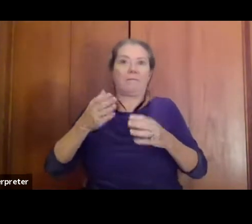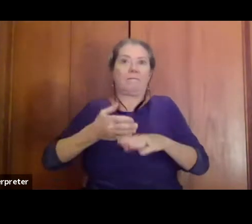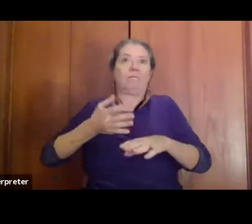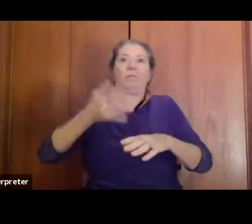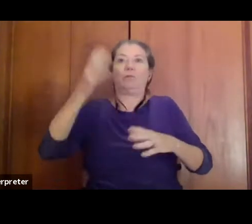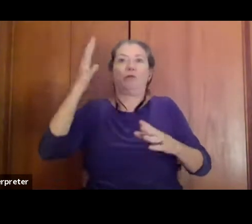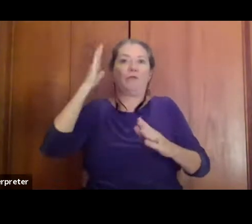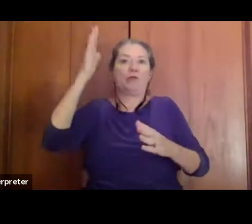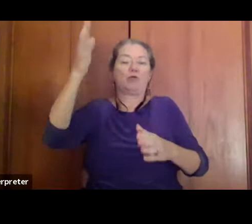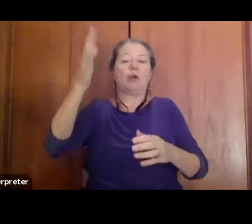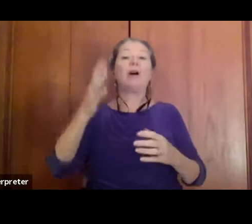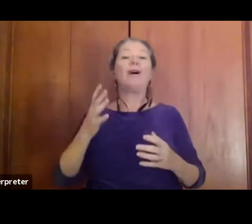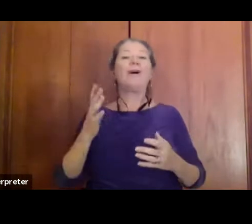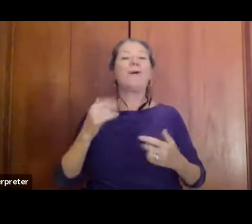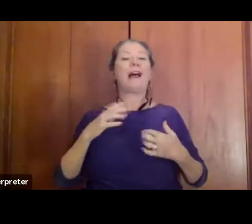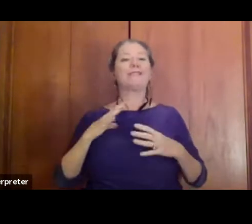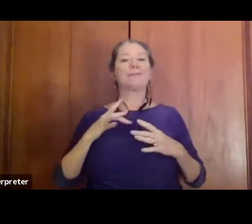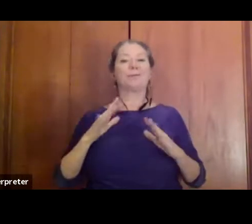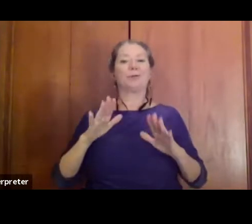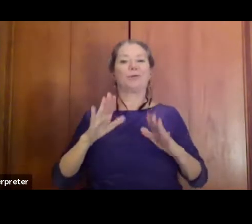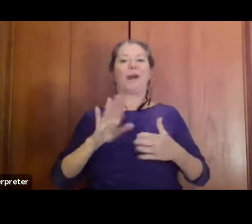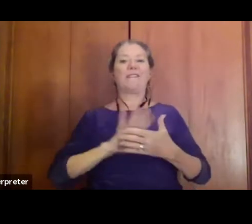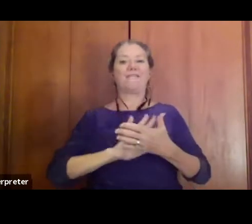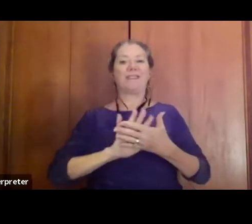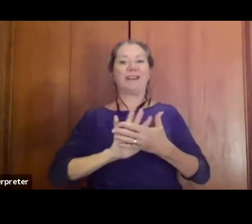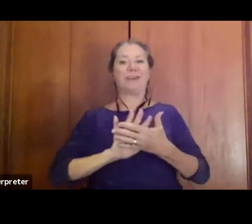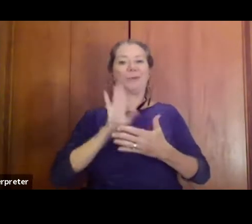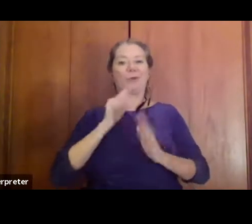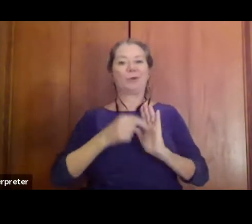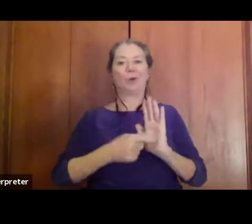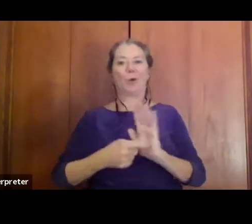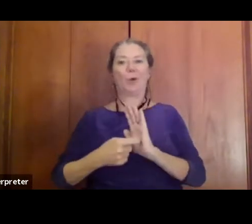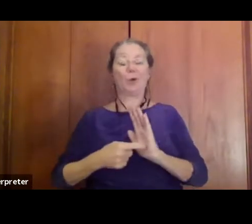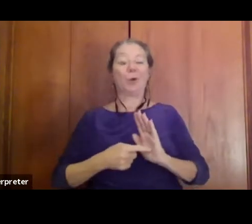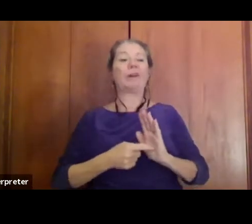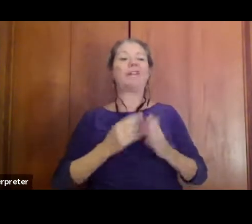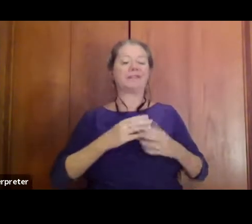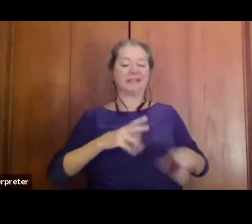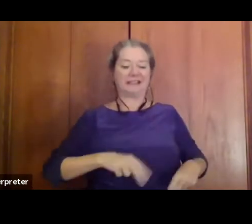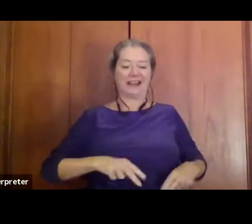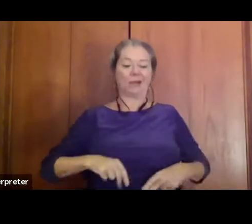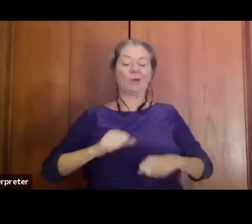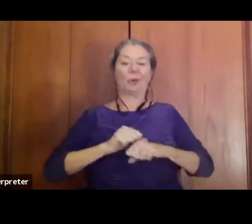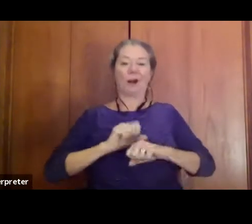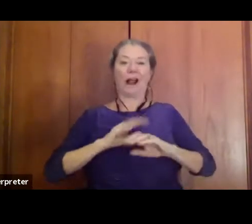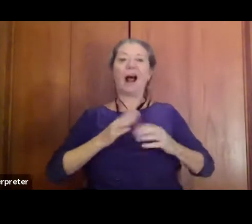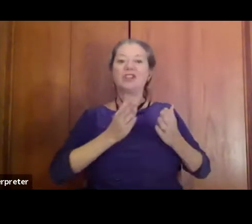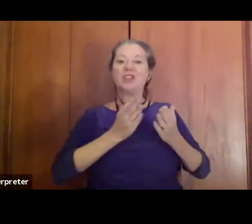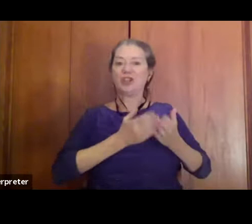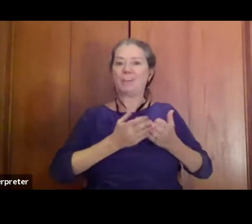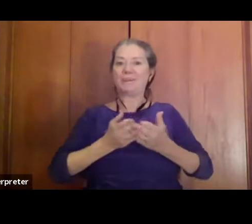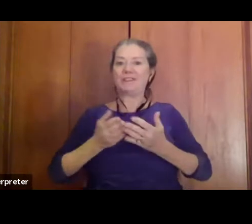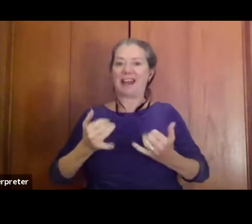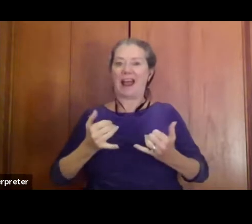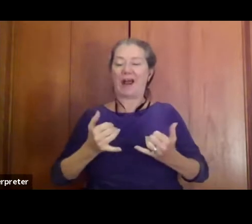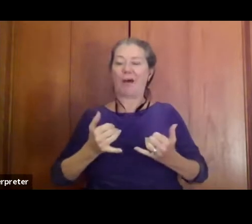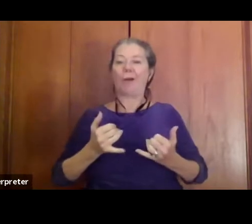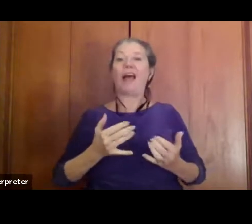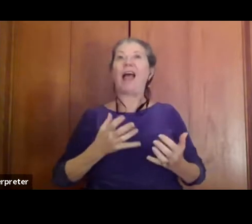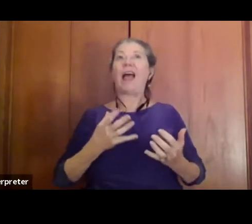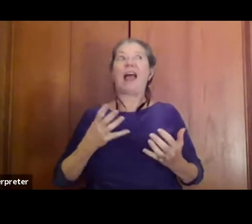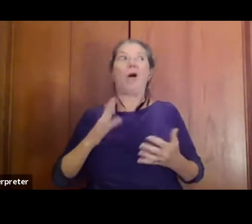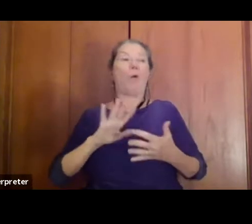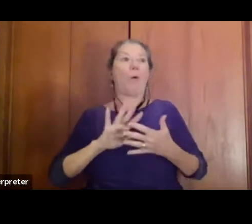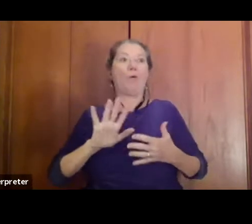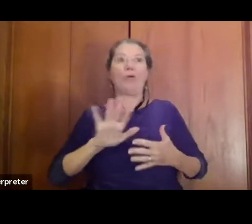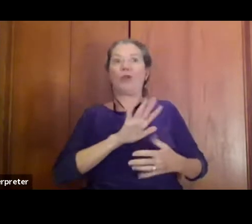amazing videos to show you some of the sailors we have working on our ship now and the great things they're doing